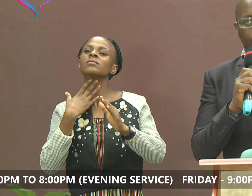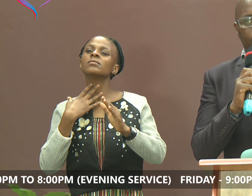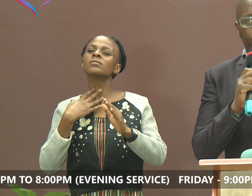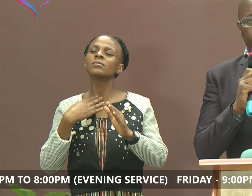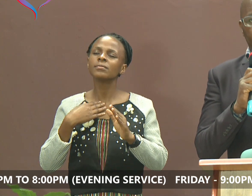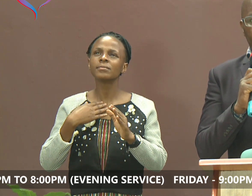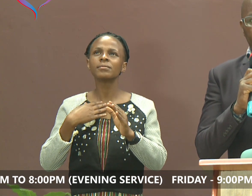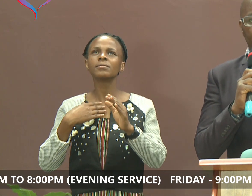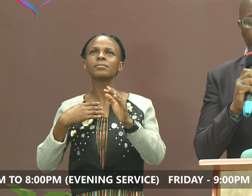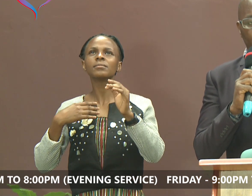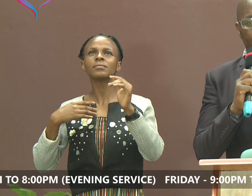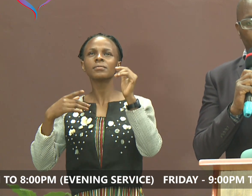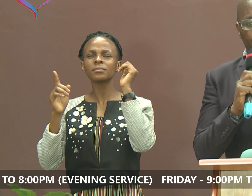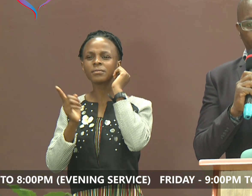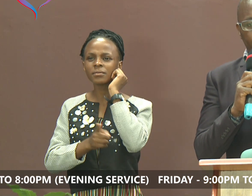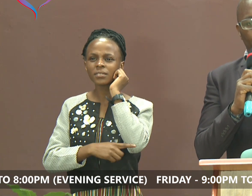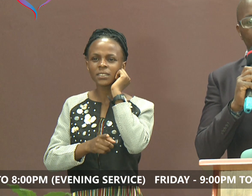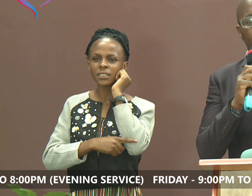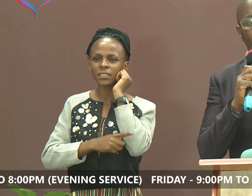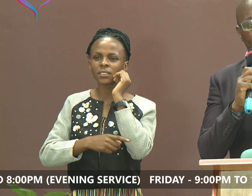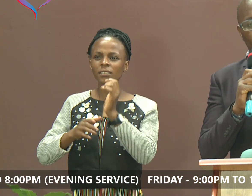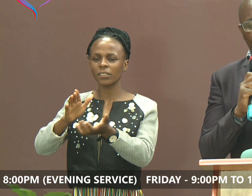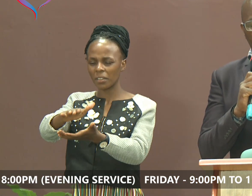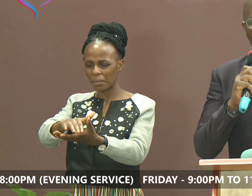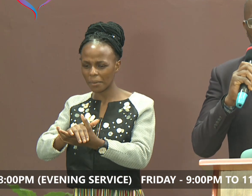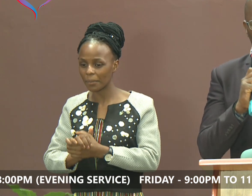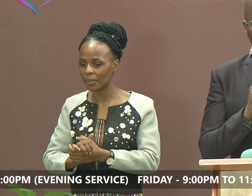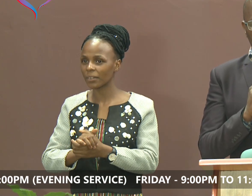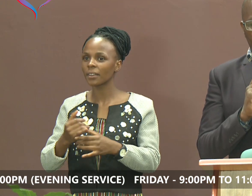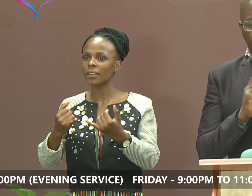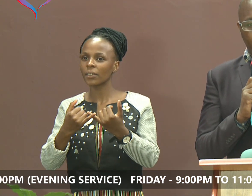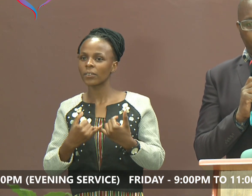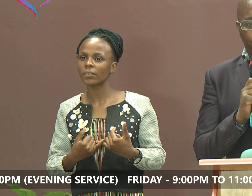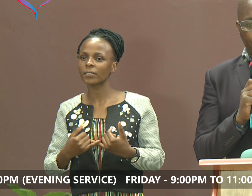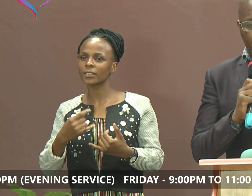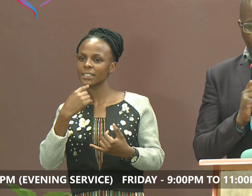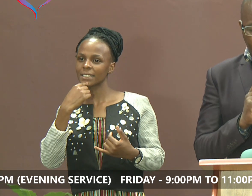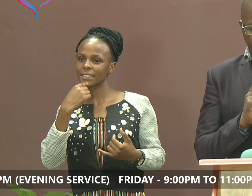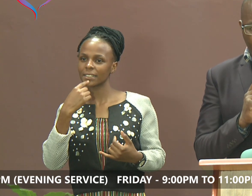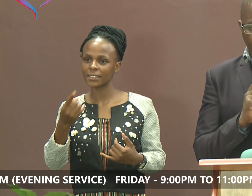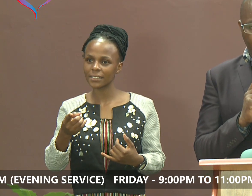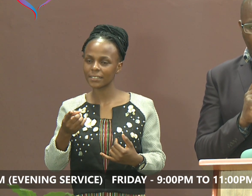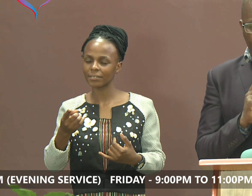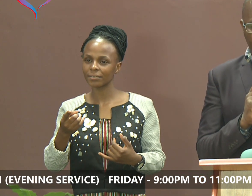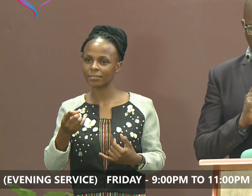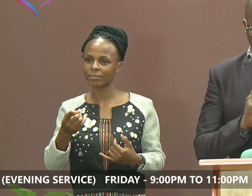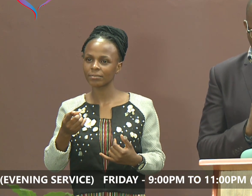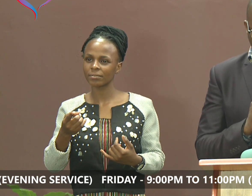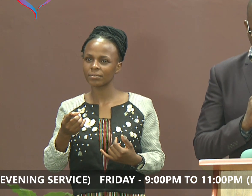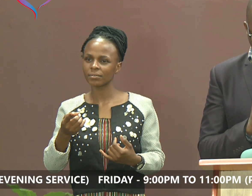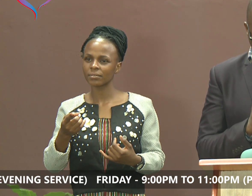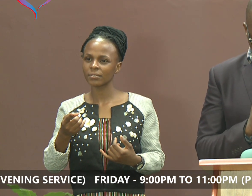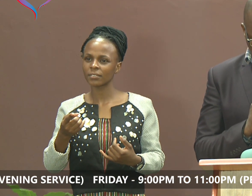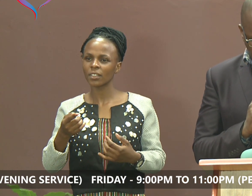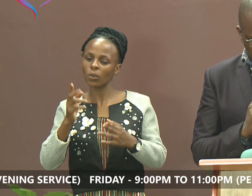kukendera then neje nakulya byonnango bigase noli naye nga aine ebibye ne tusisinkana fenna ab'ebizibu ne tubeera